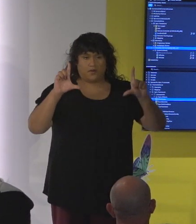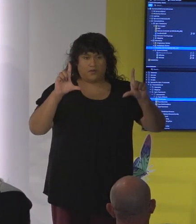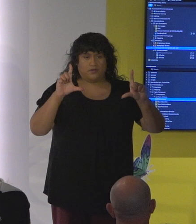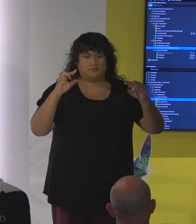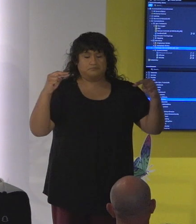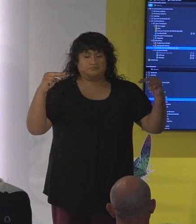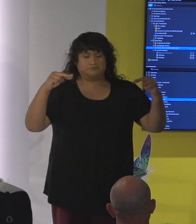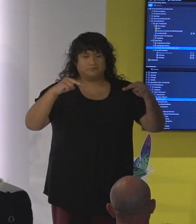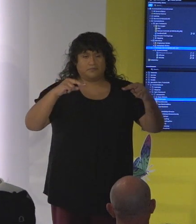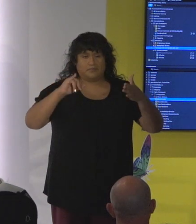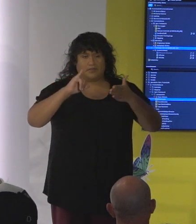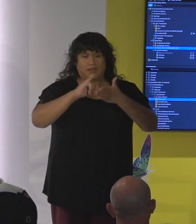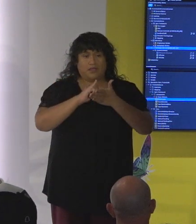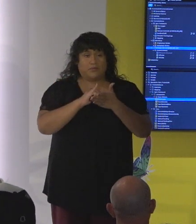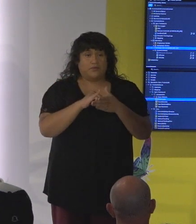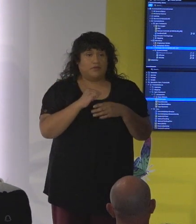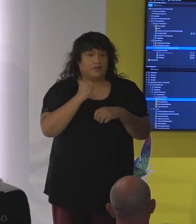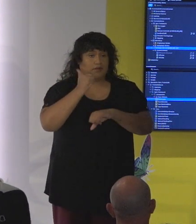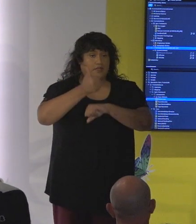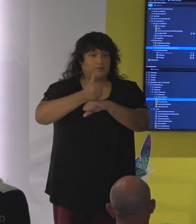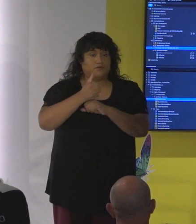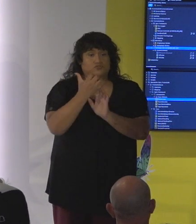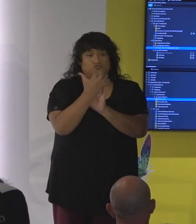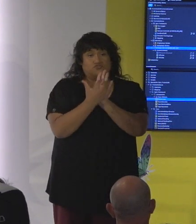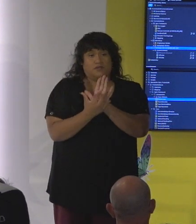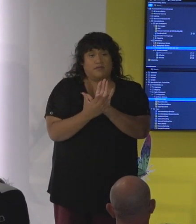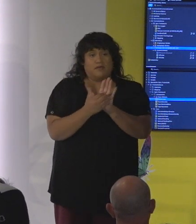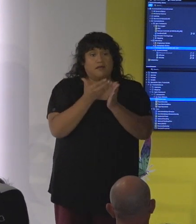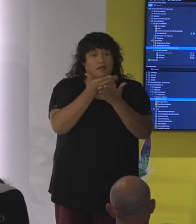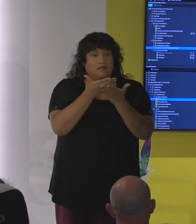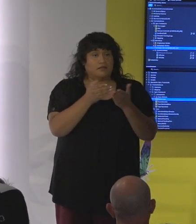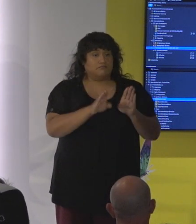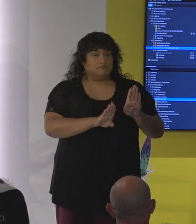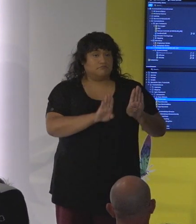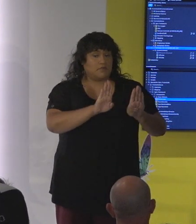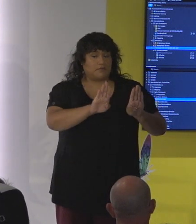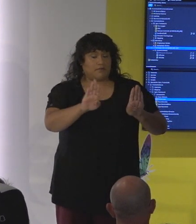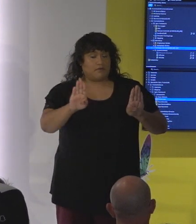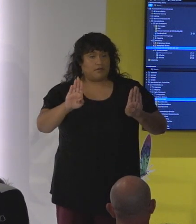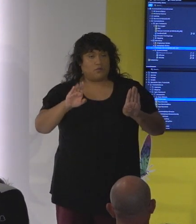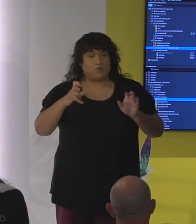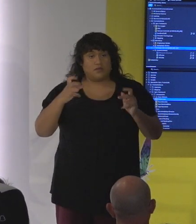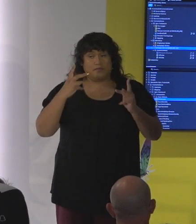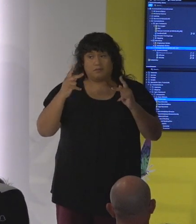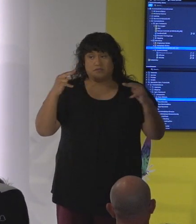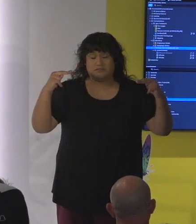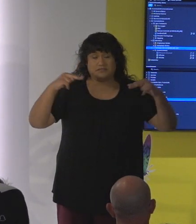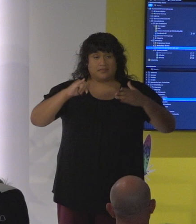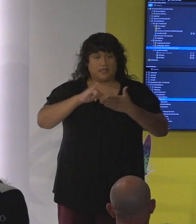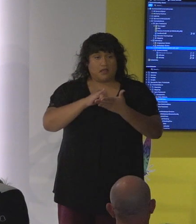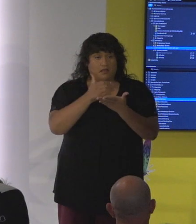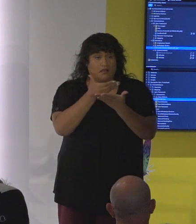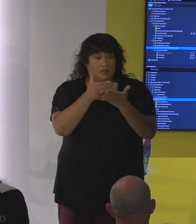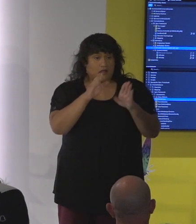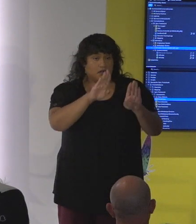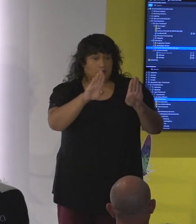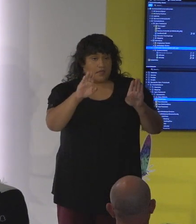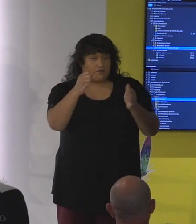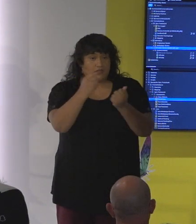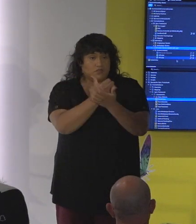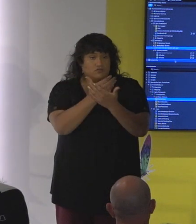enable content once the session is ready. So we only want people to see the content once we know that everything's good in the